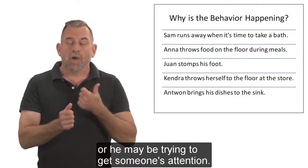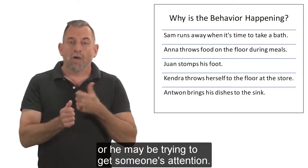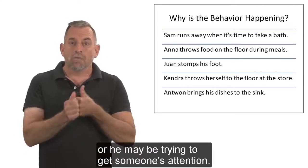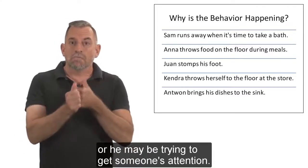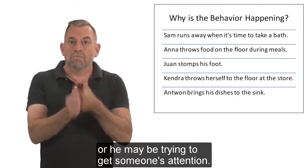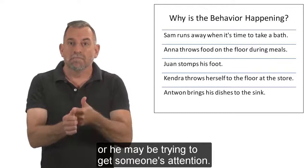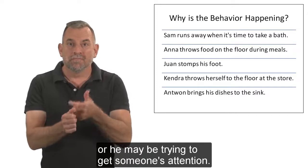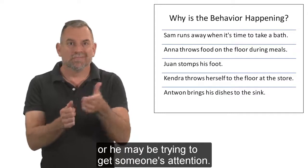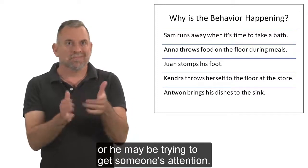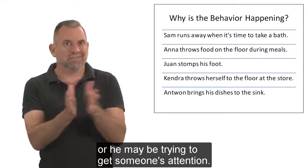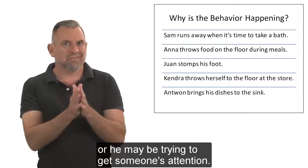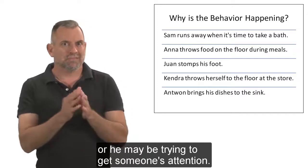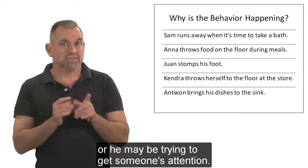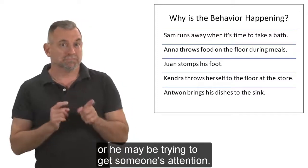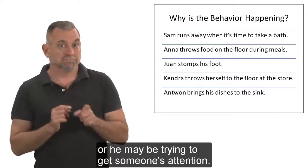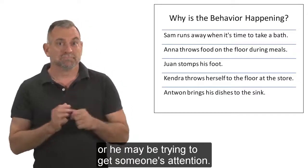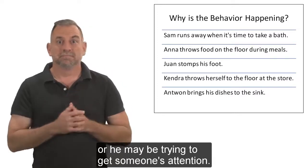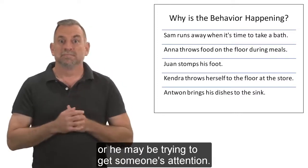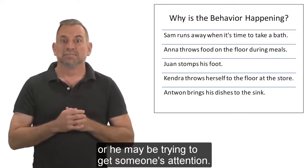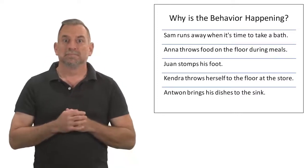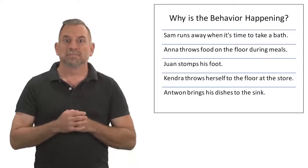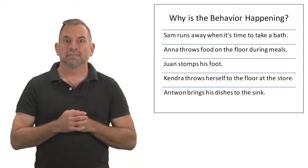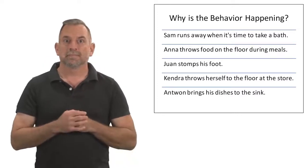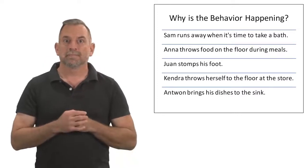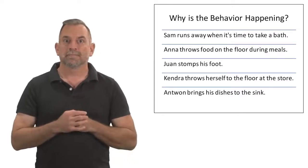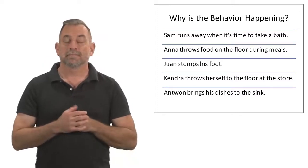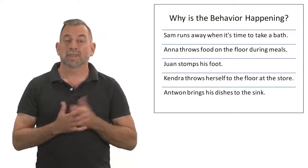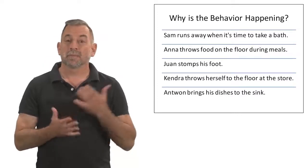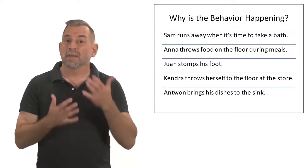trying to get someone's attention.